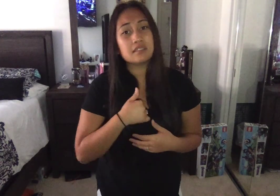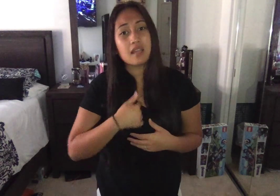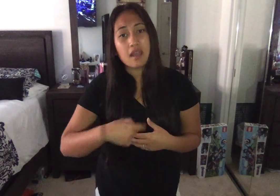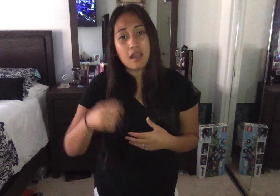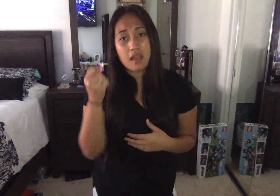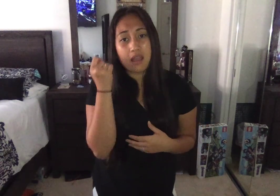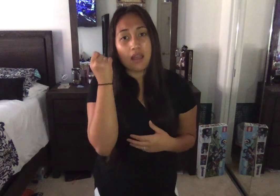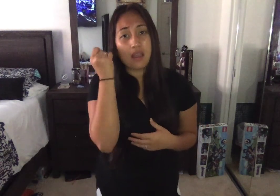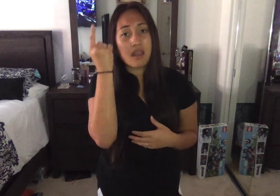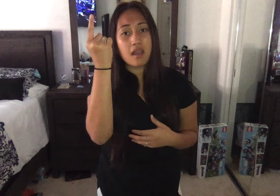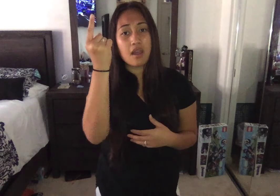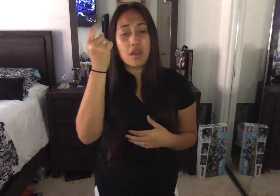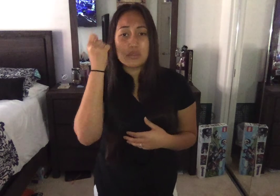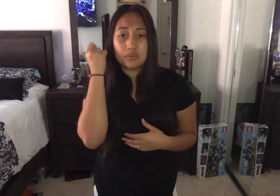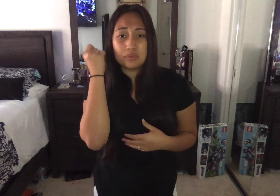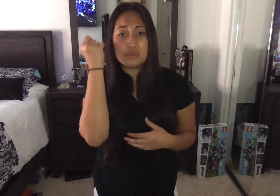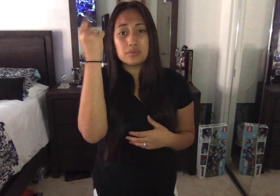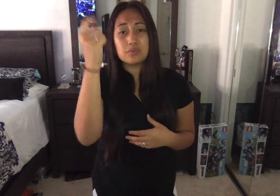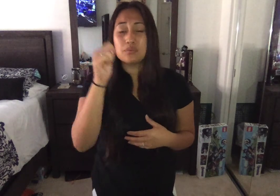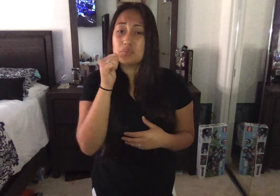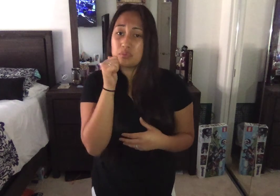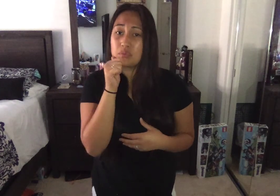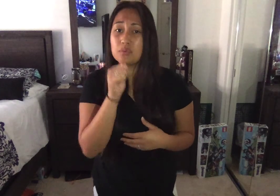Girl, it's time to let go